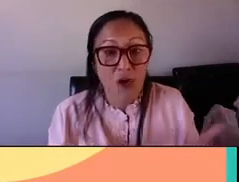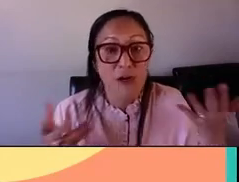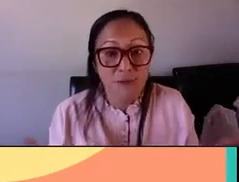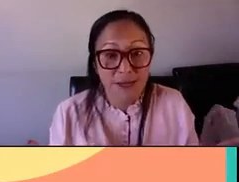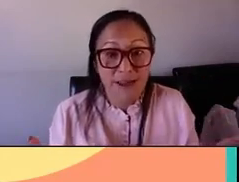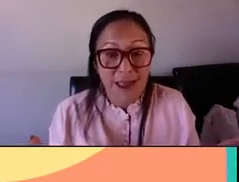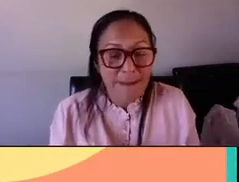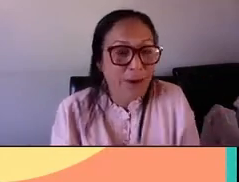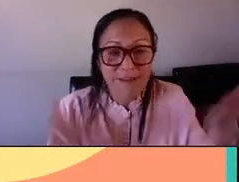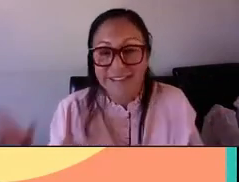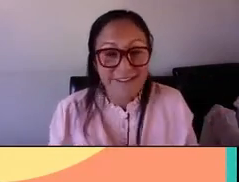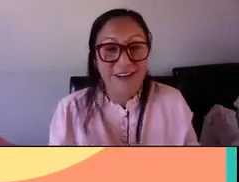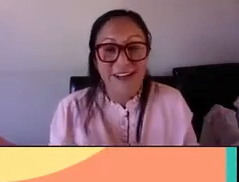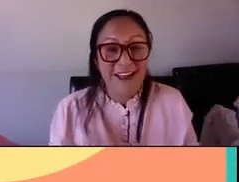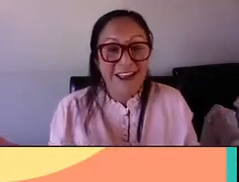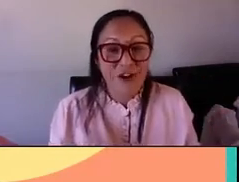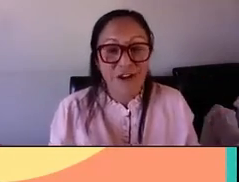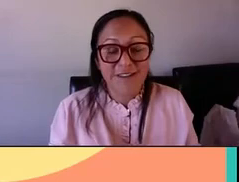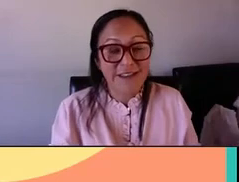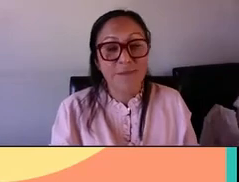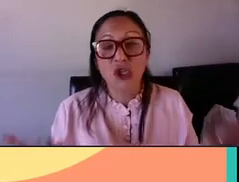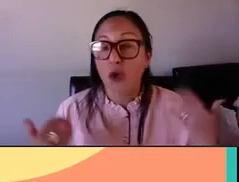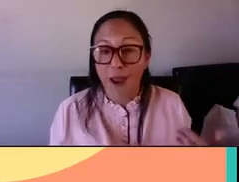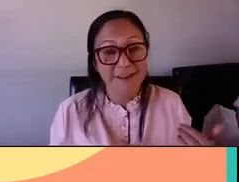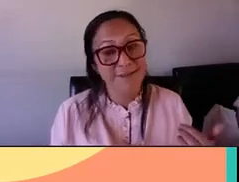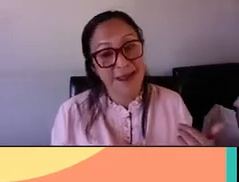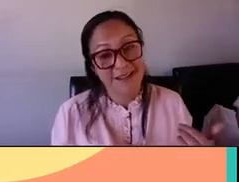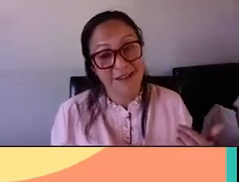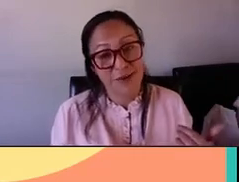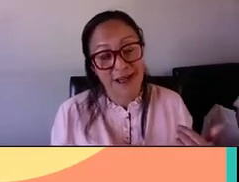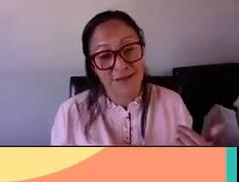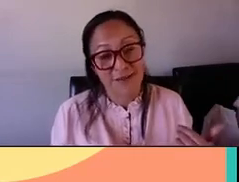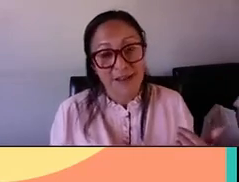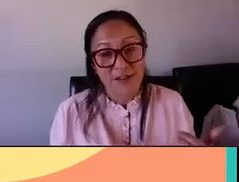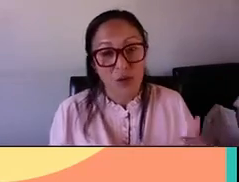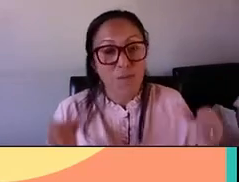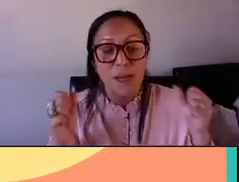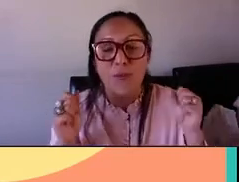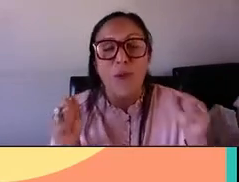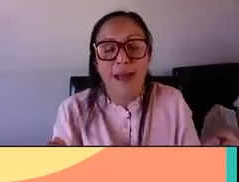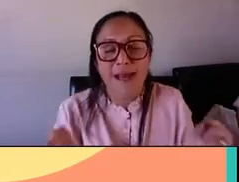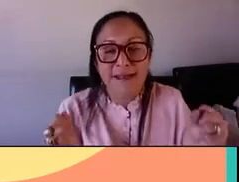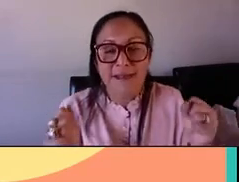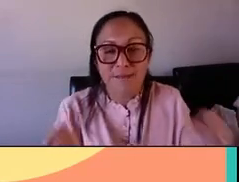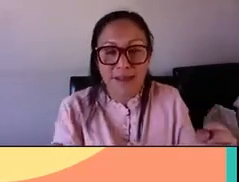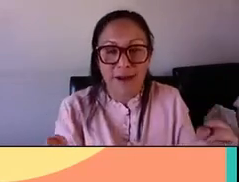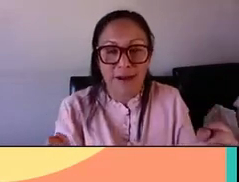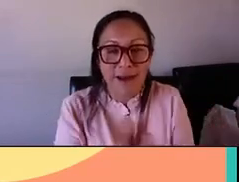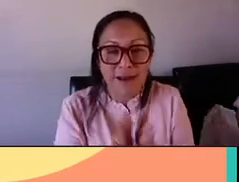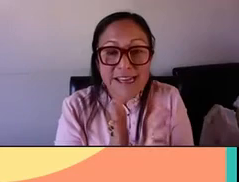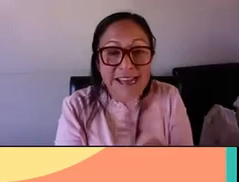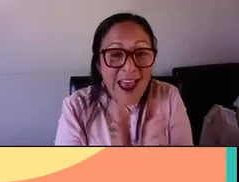and encouragement and positivity, you're going to see them trying to make those sounds. So be ready to be